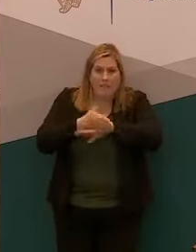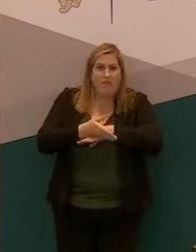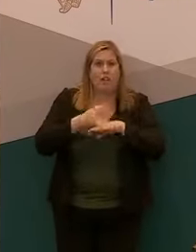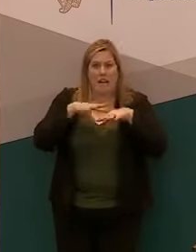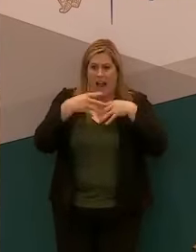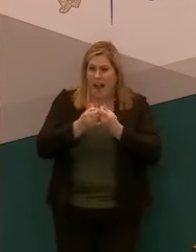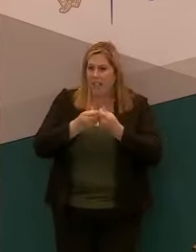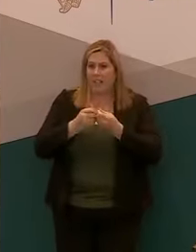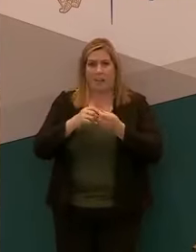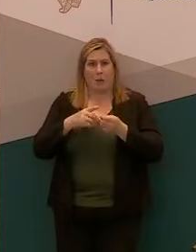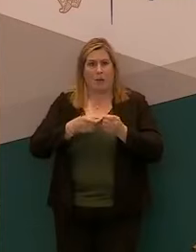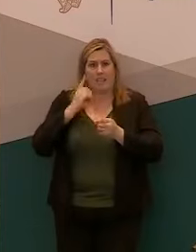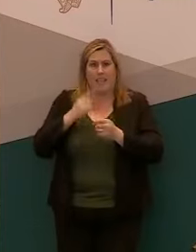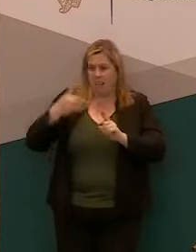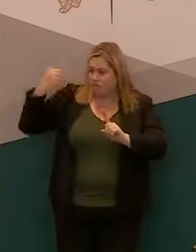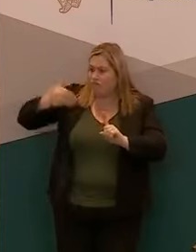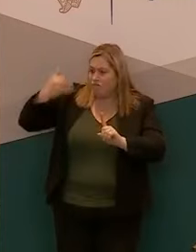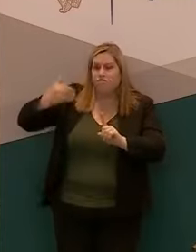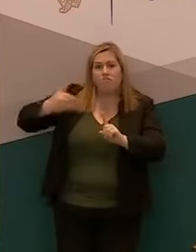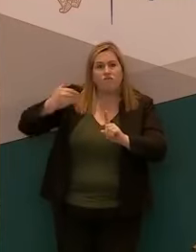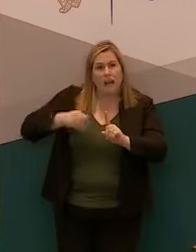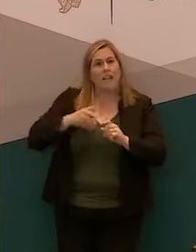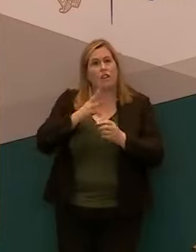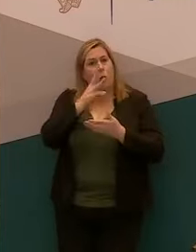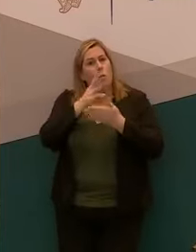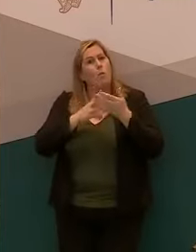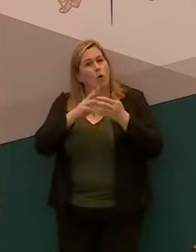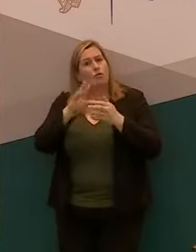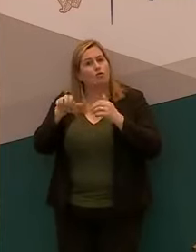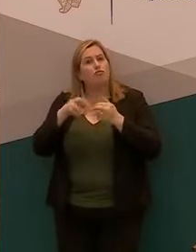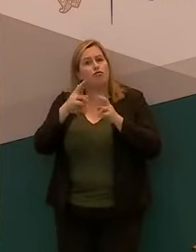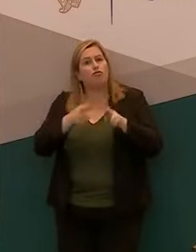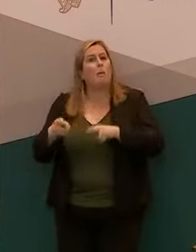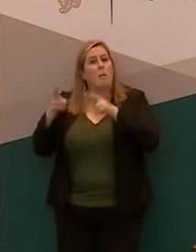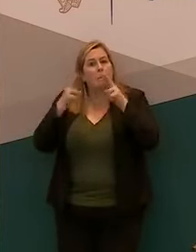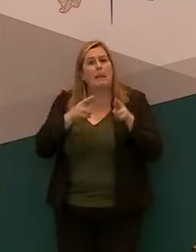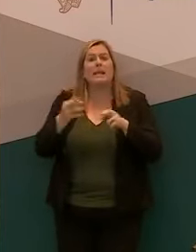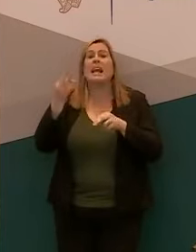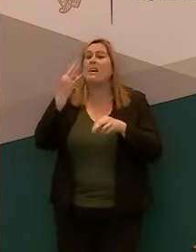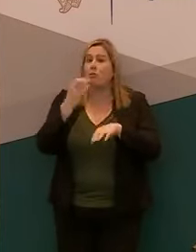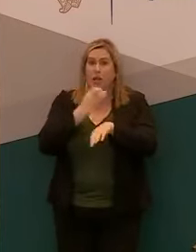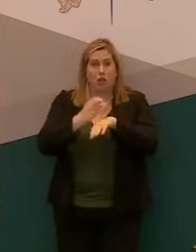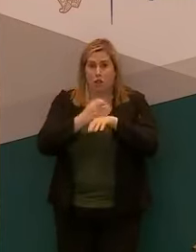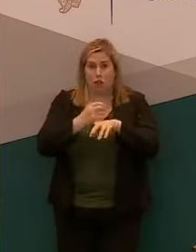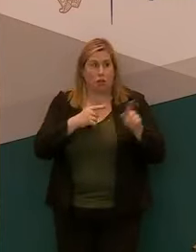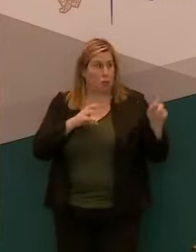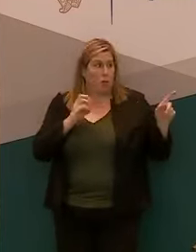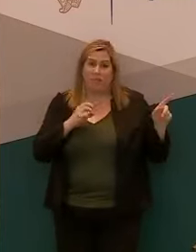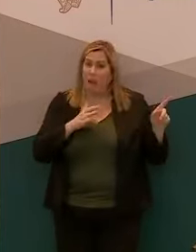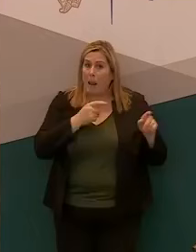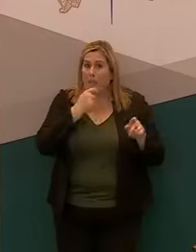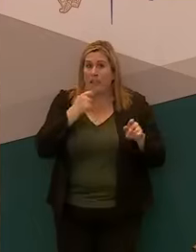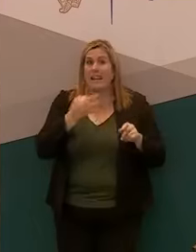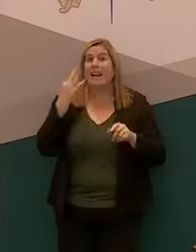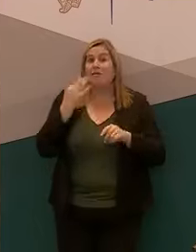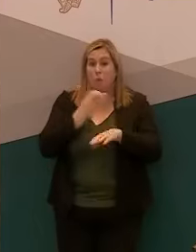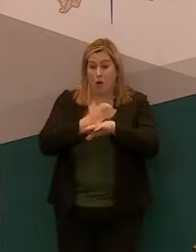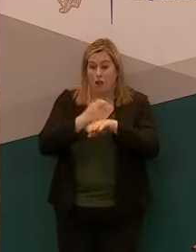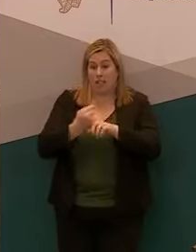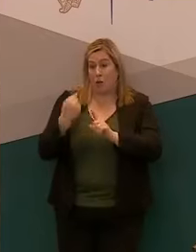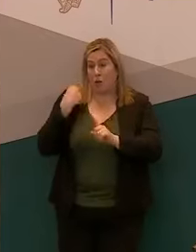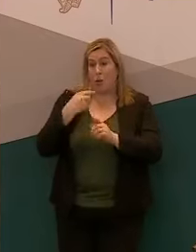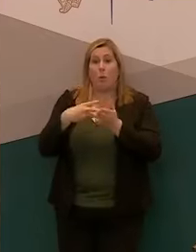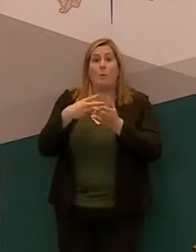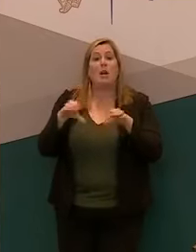Philip gave you earlier on, and it's worth reiterating them, if we had continued on the path that we were on at around the time that we closed the